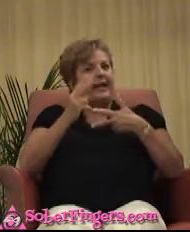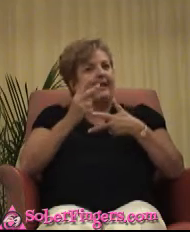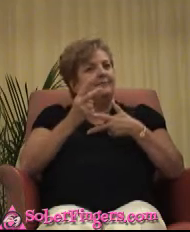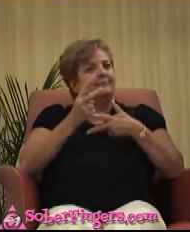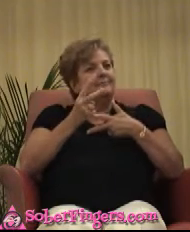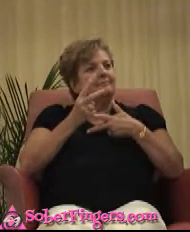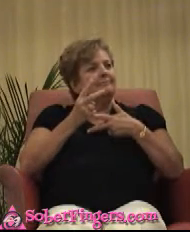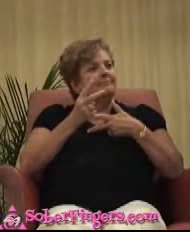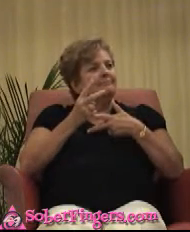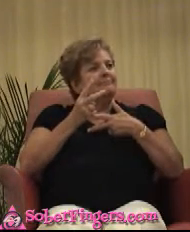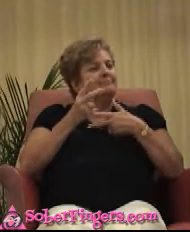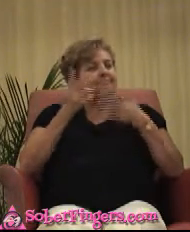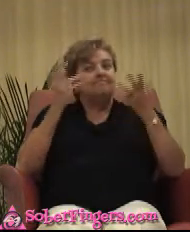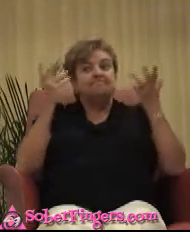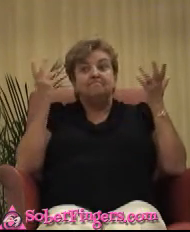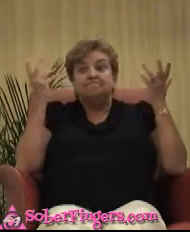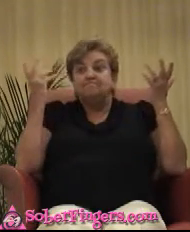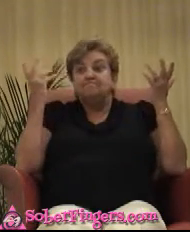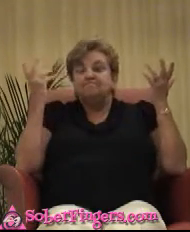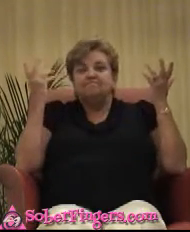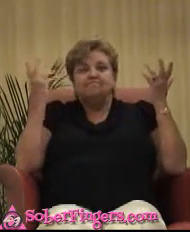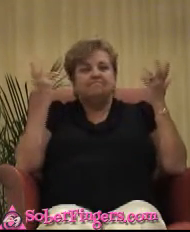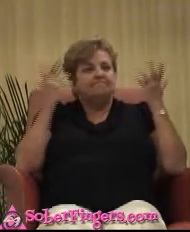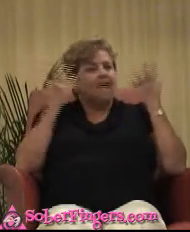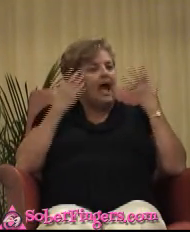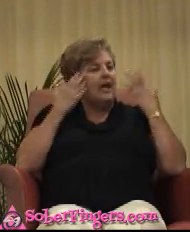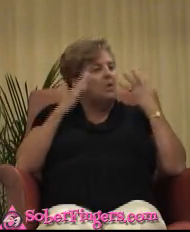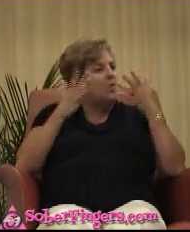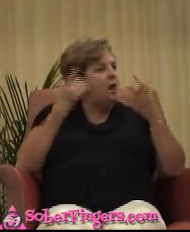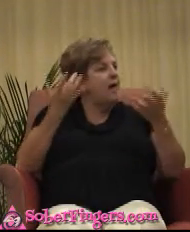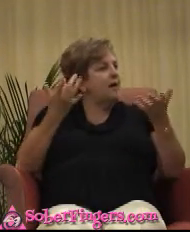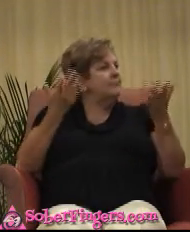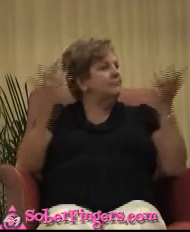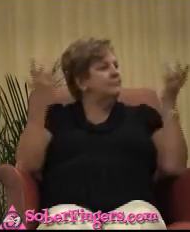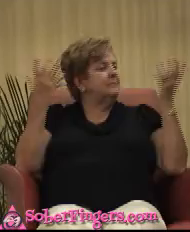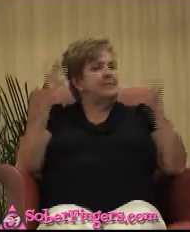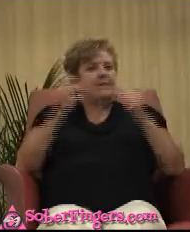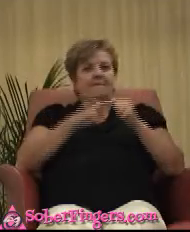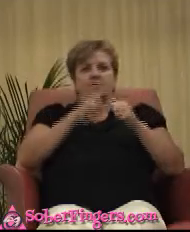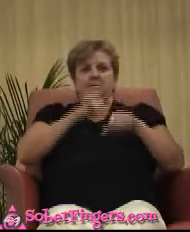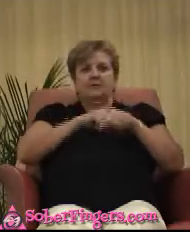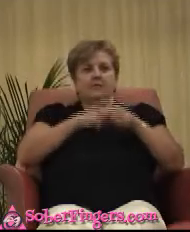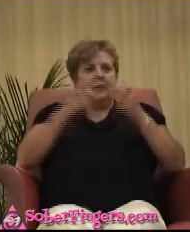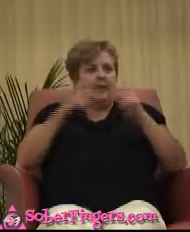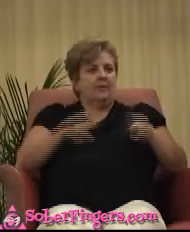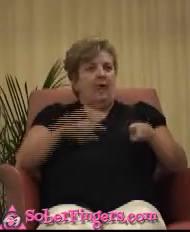any confidence or complacency about that. The first time it happened, I was sure it was administrative error.